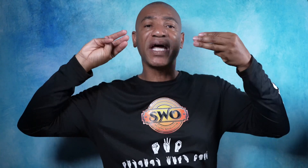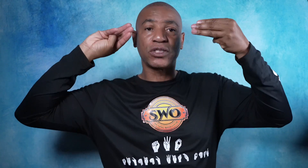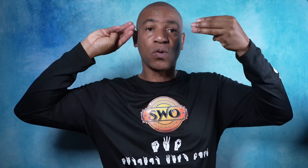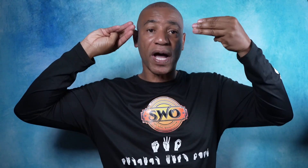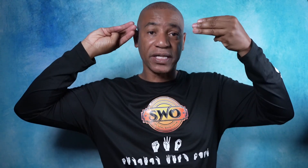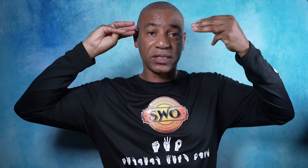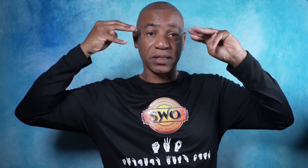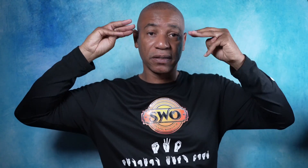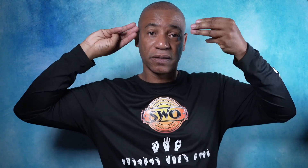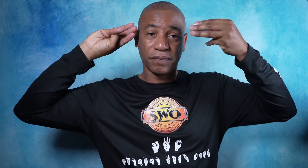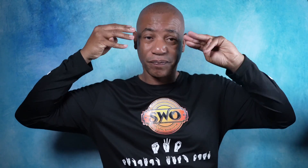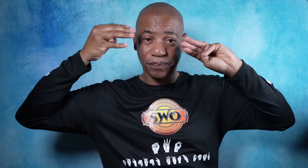that twice.